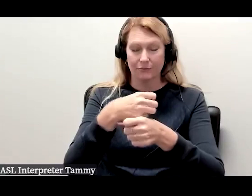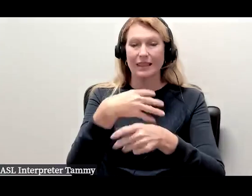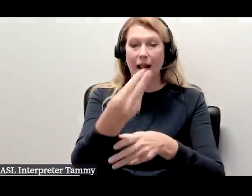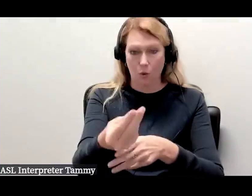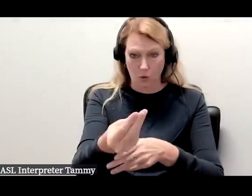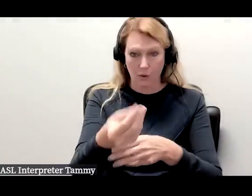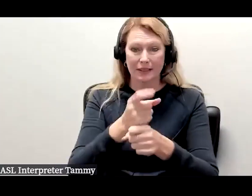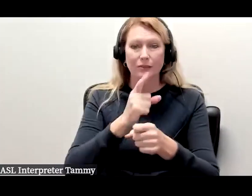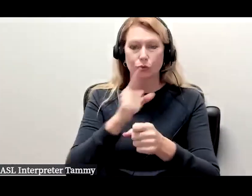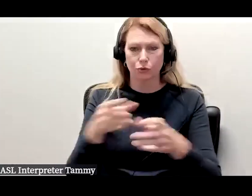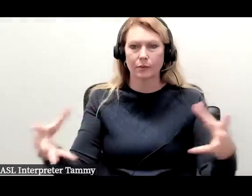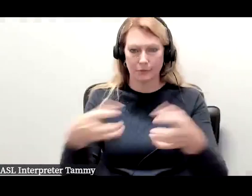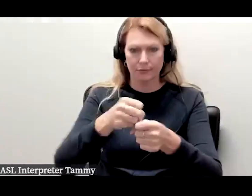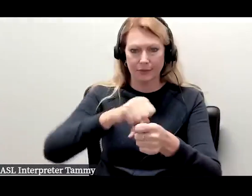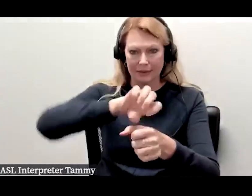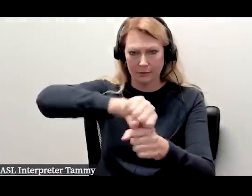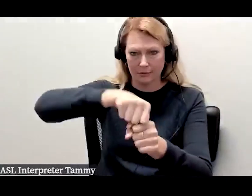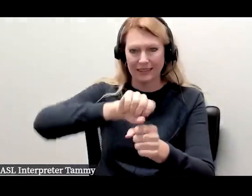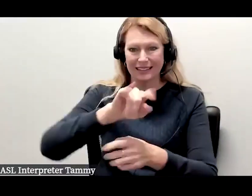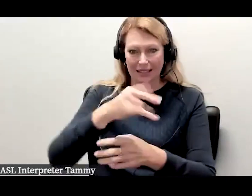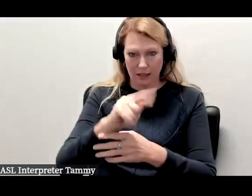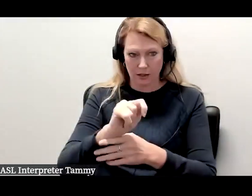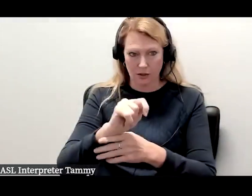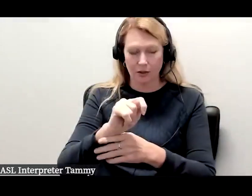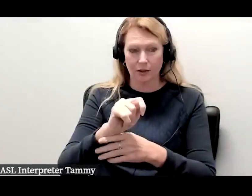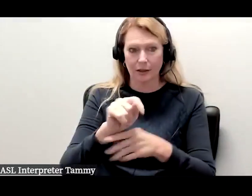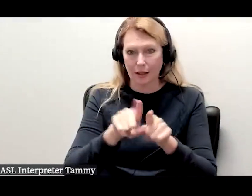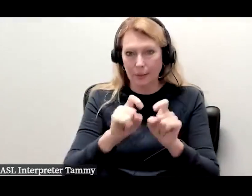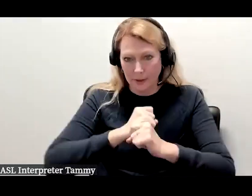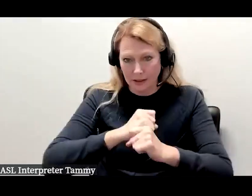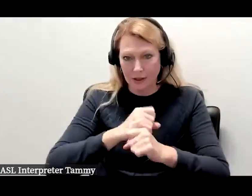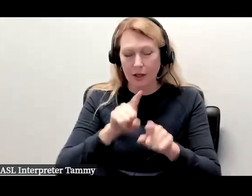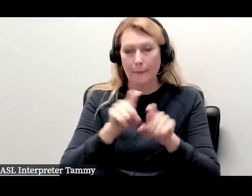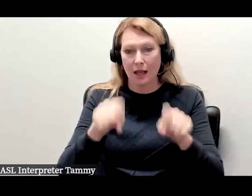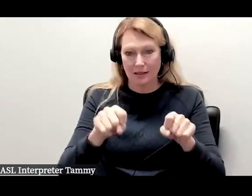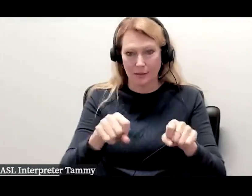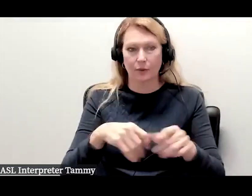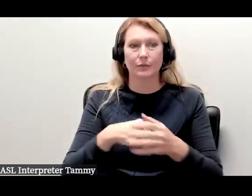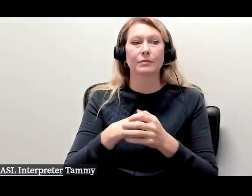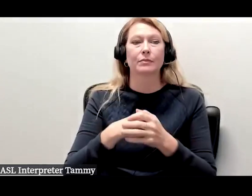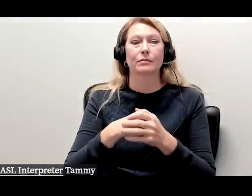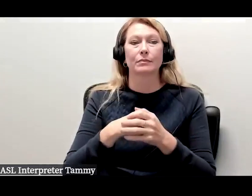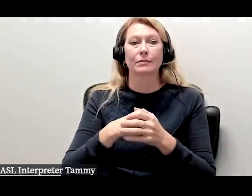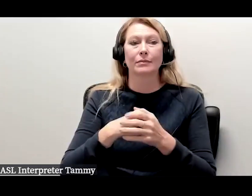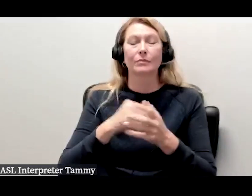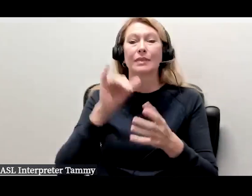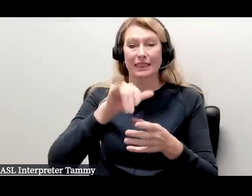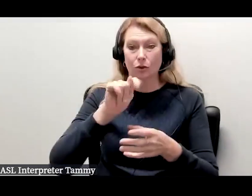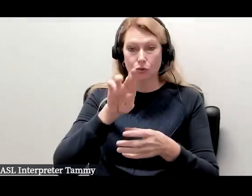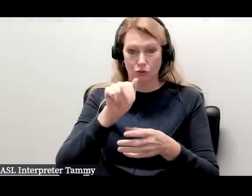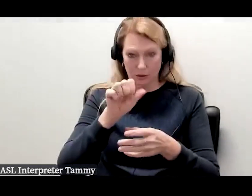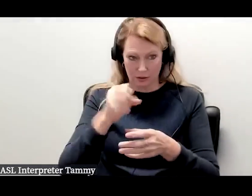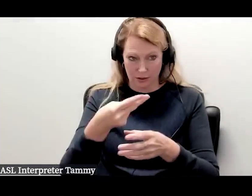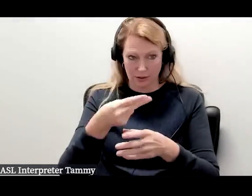it's secured tight and, secured as secure as possible. But the guidance is to take that trash out